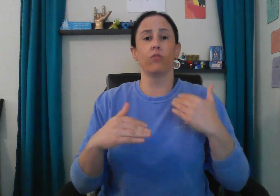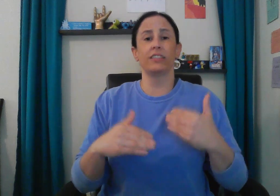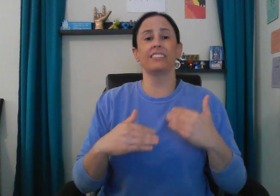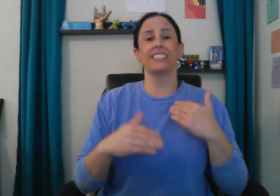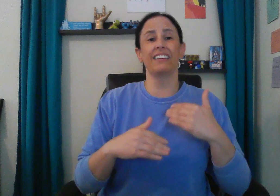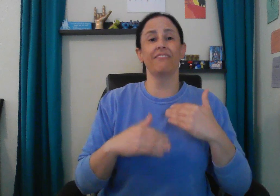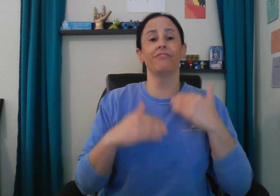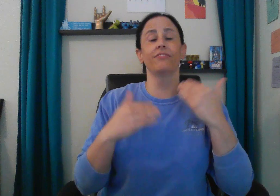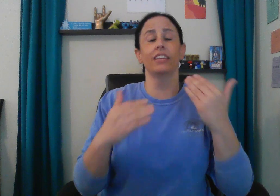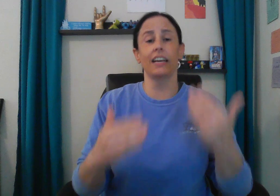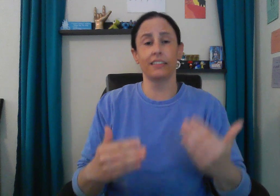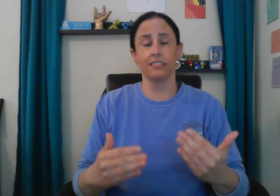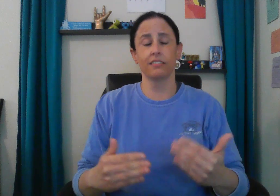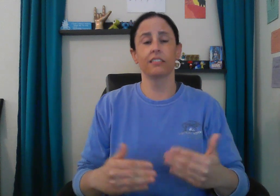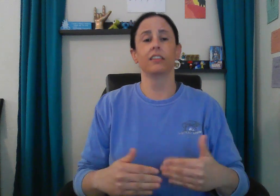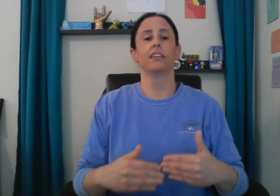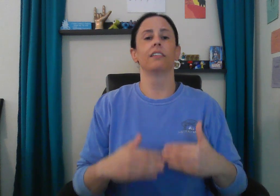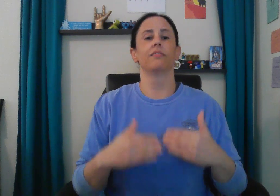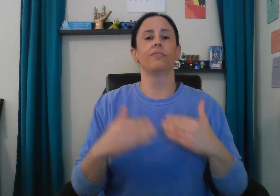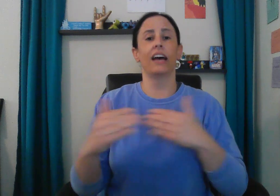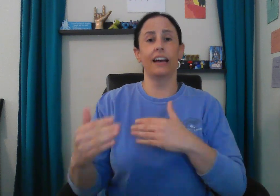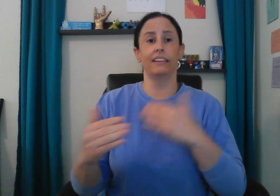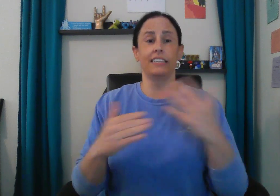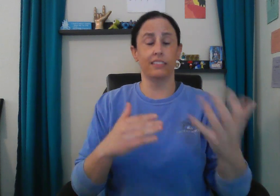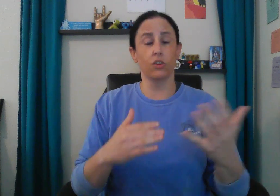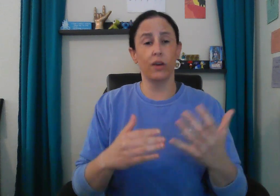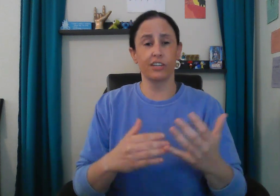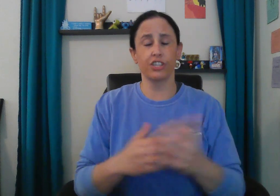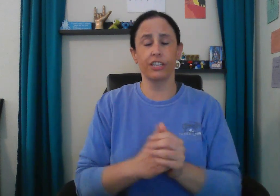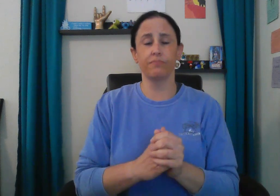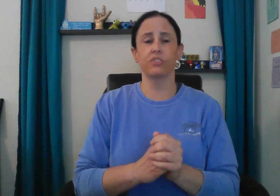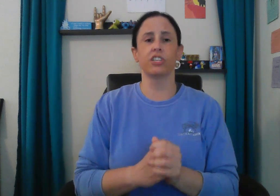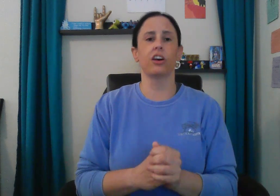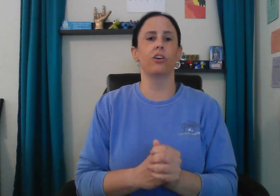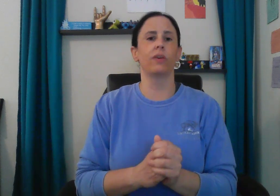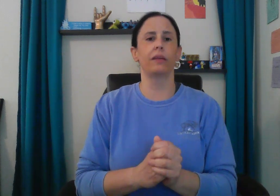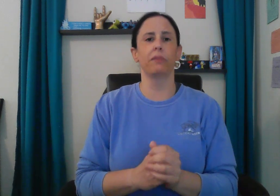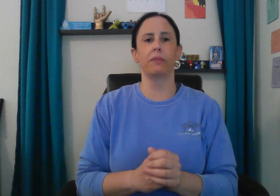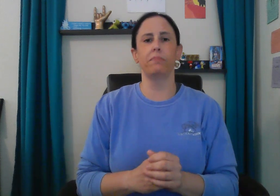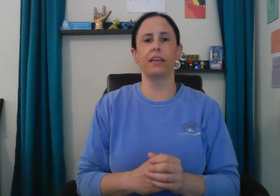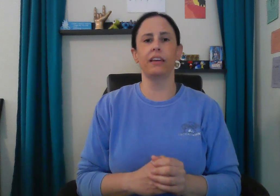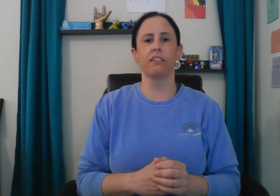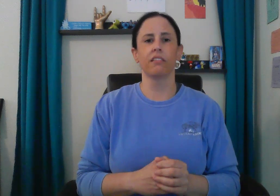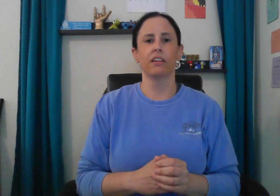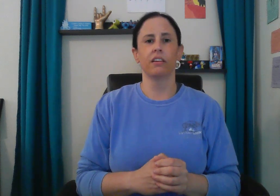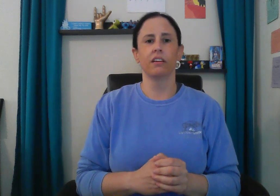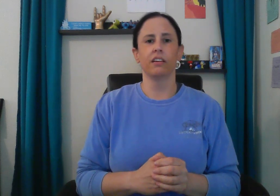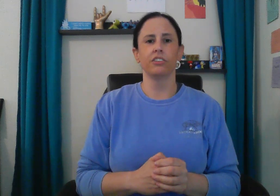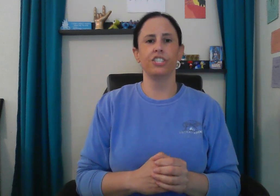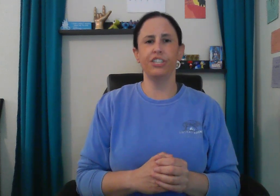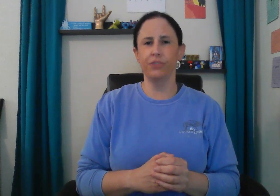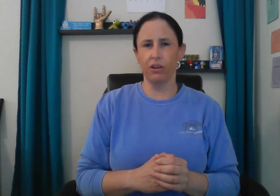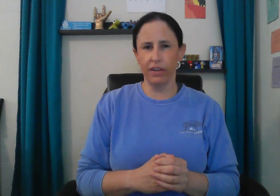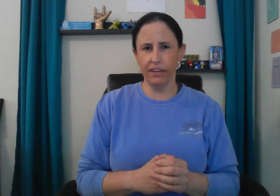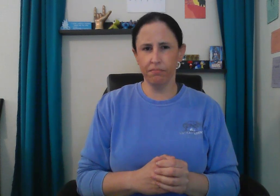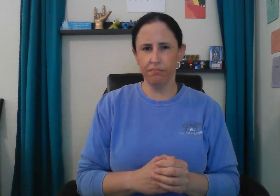voices inflect that it's a question. So it might be, do you know him?